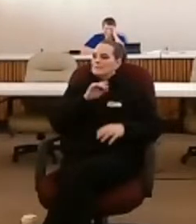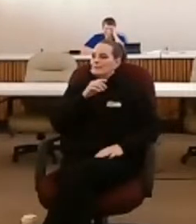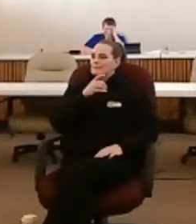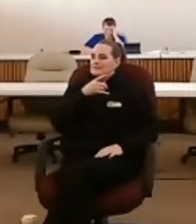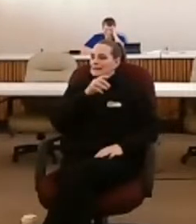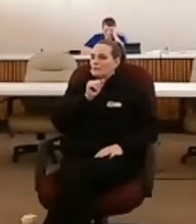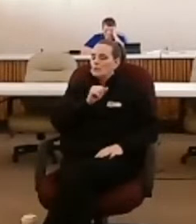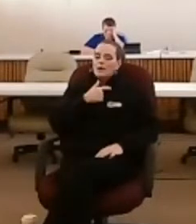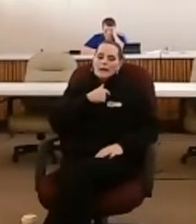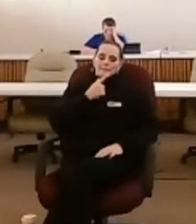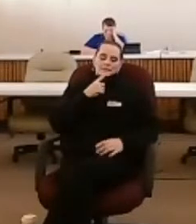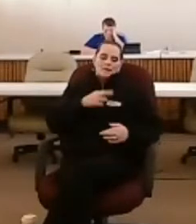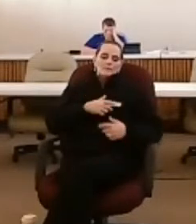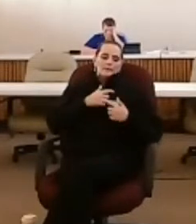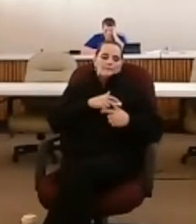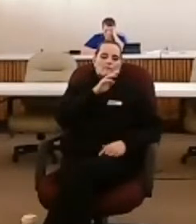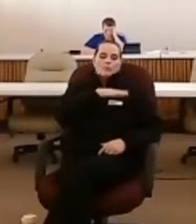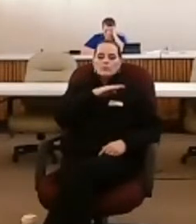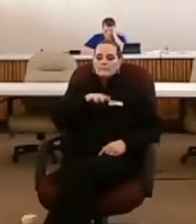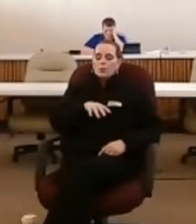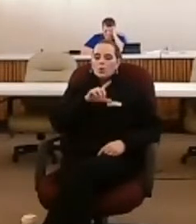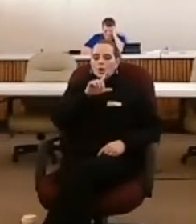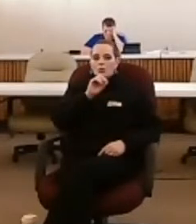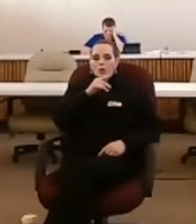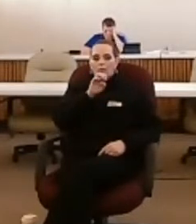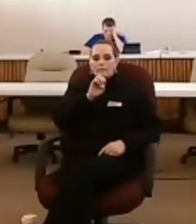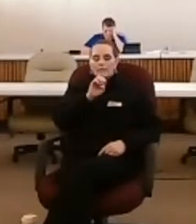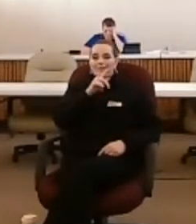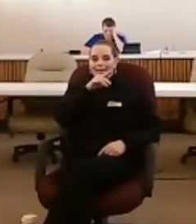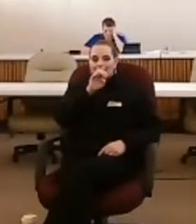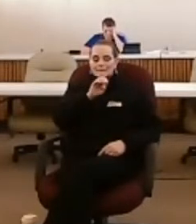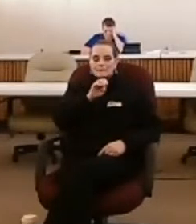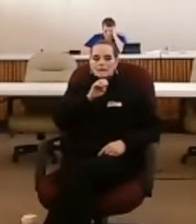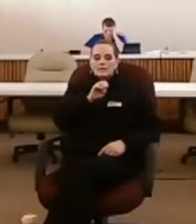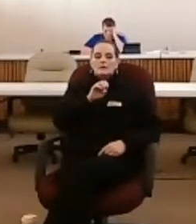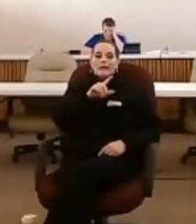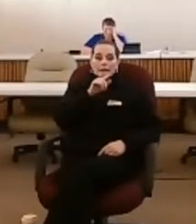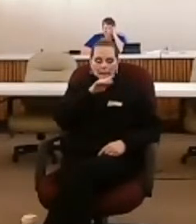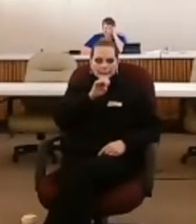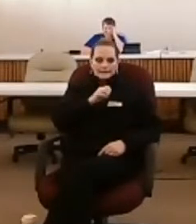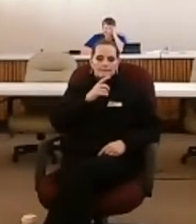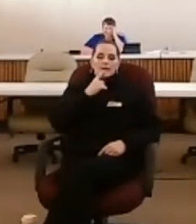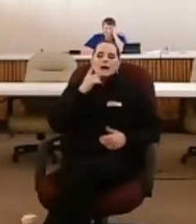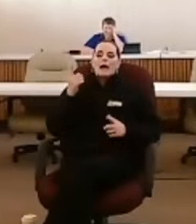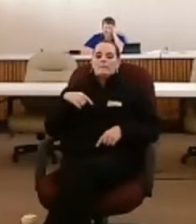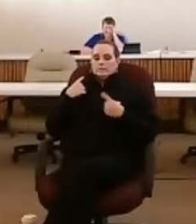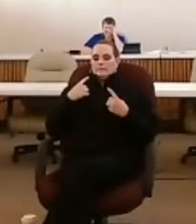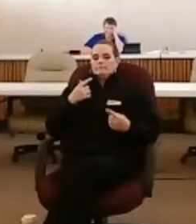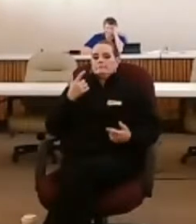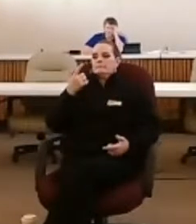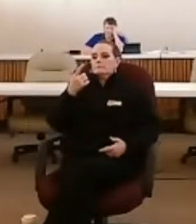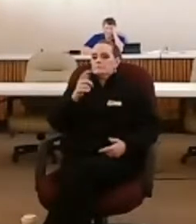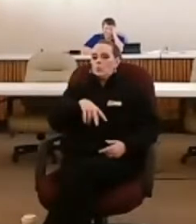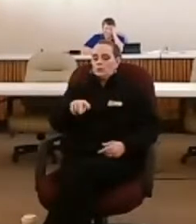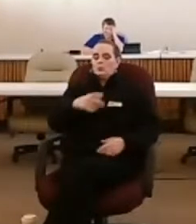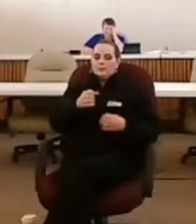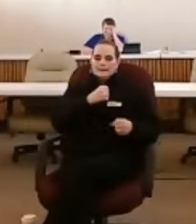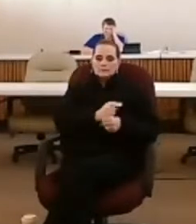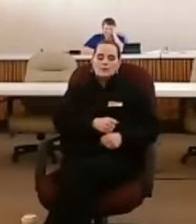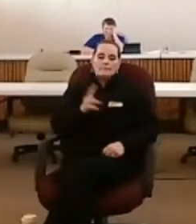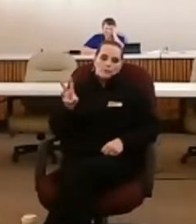I am a resident of 44 Lovelace Lane. I've been a resident for the last 22 years in the town of Henrietta, or West